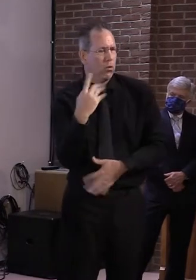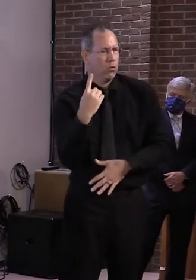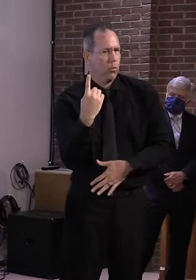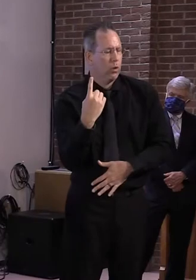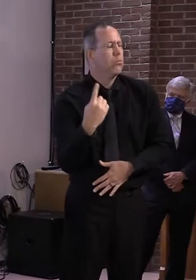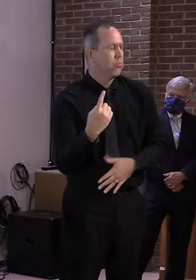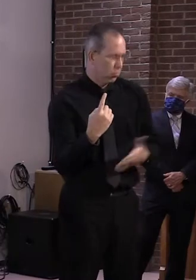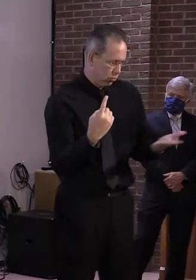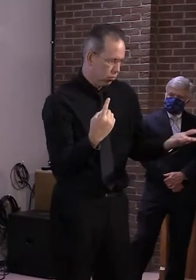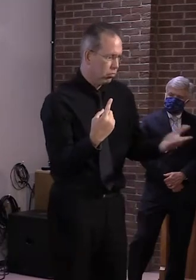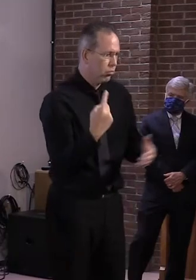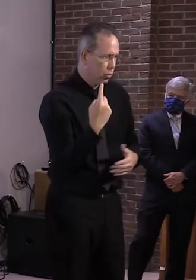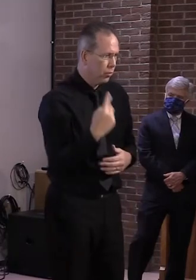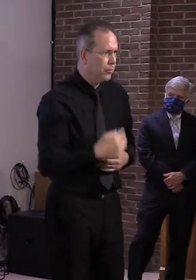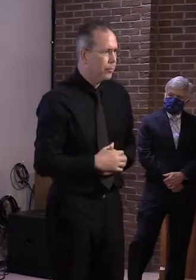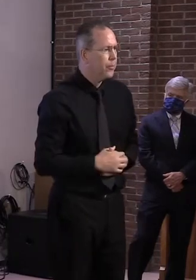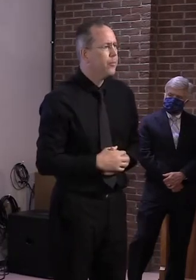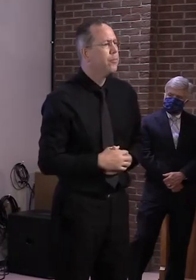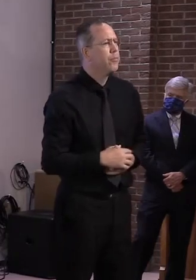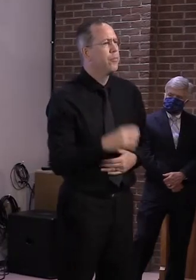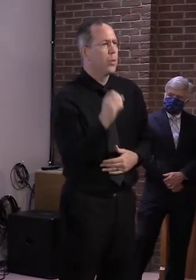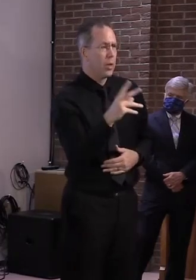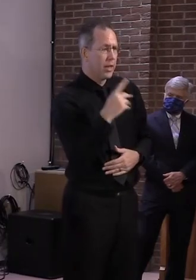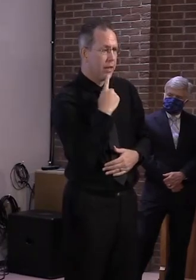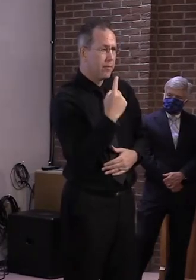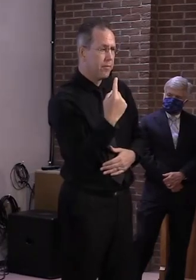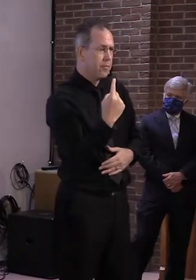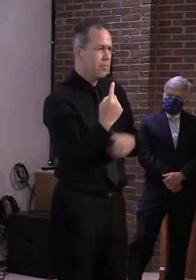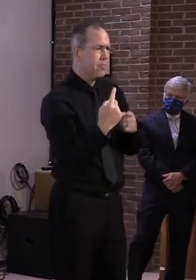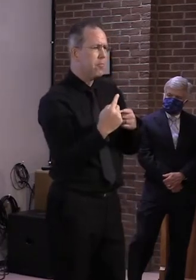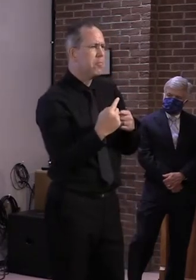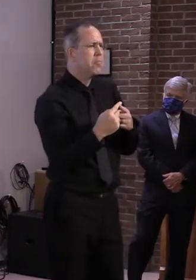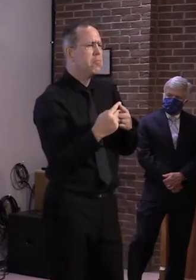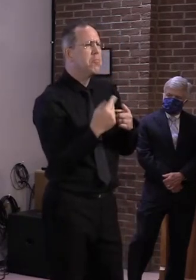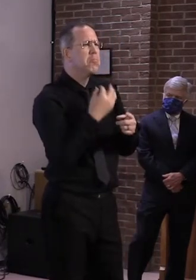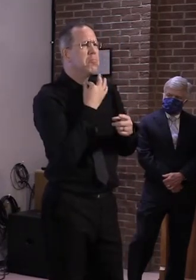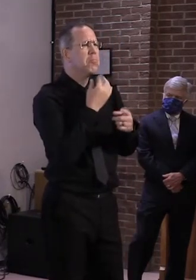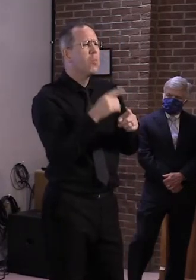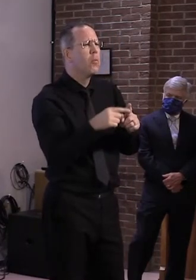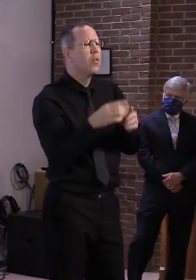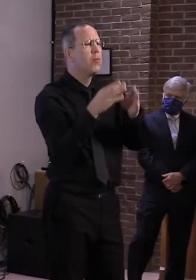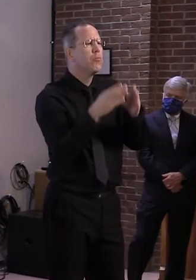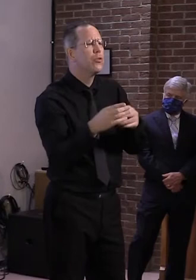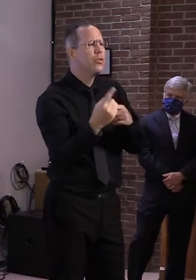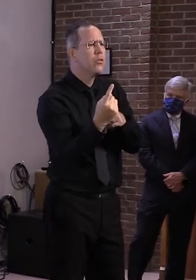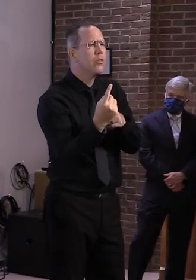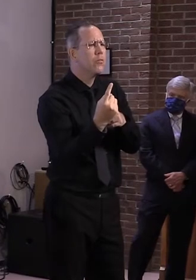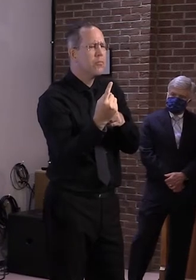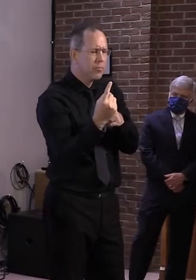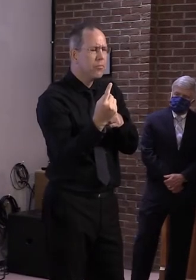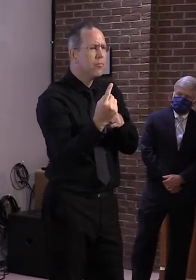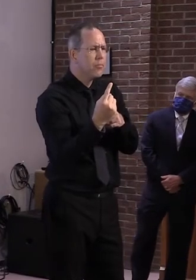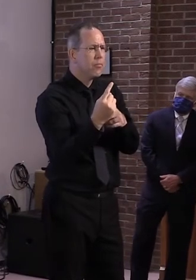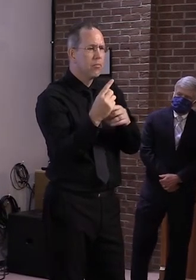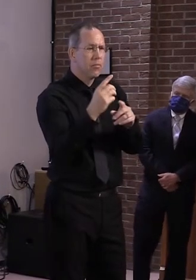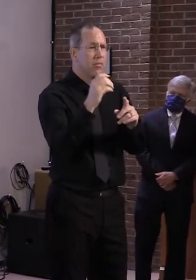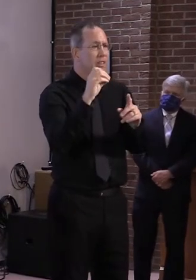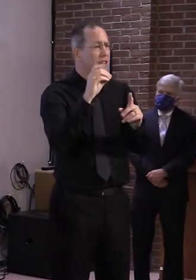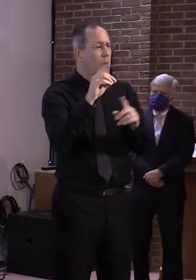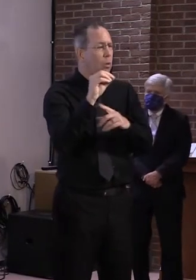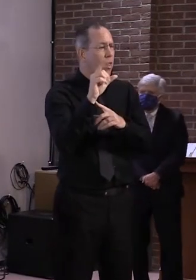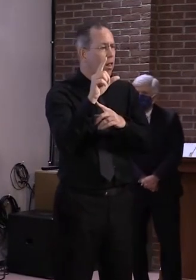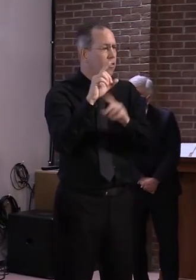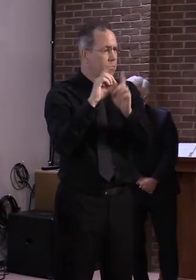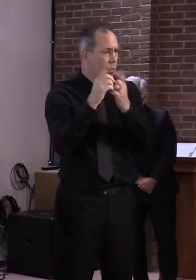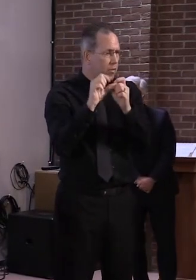If you have a question about that, give either the Labor Department a call or give us a call at